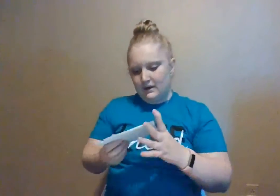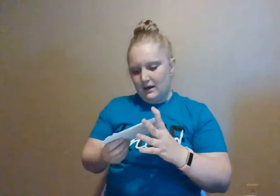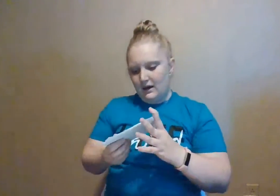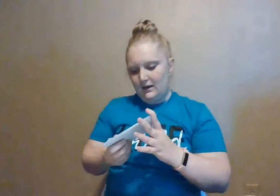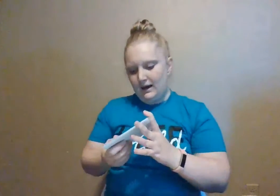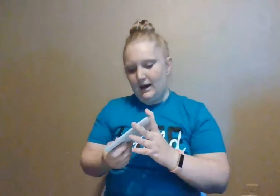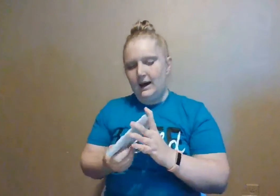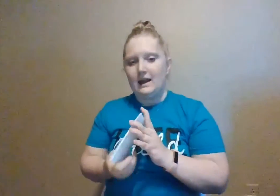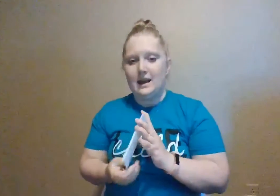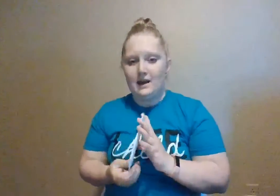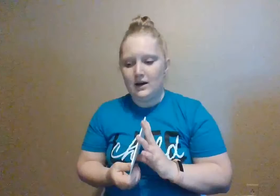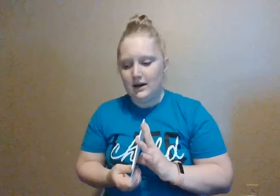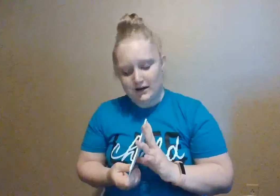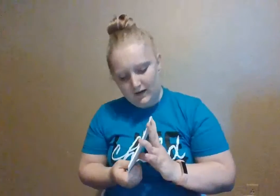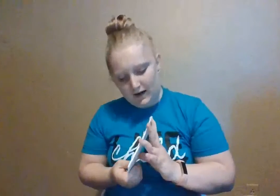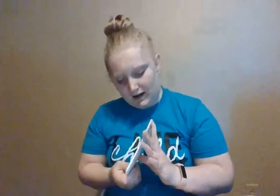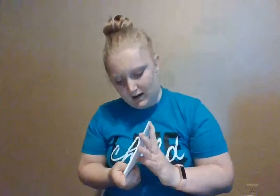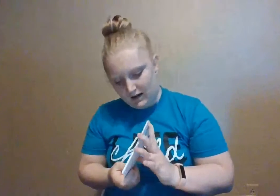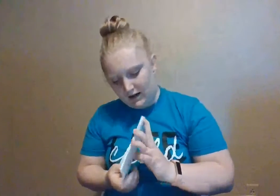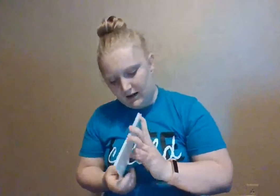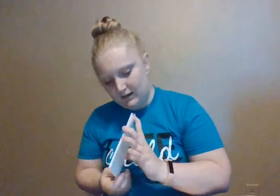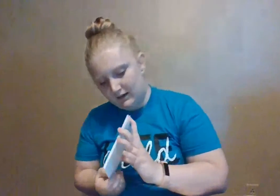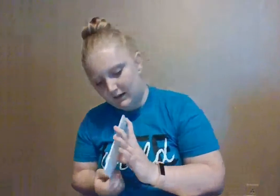All right, and now our next sign is